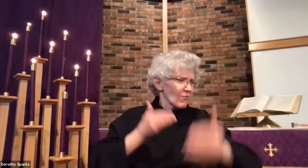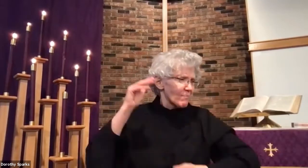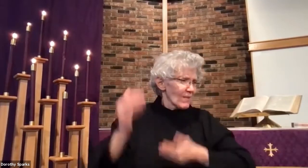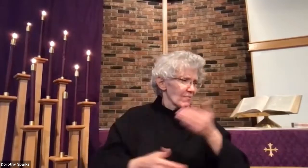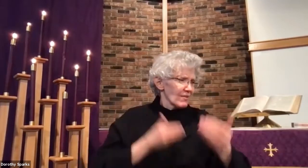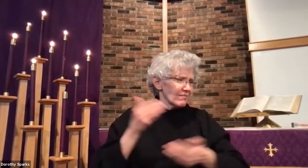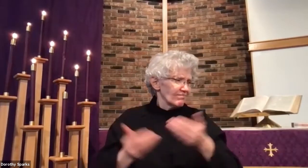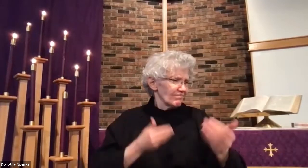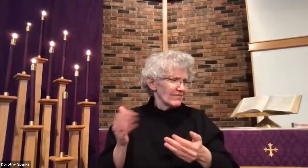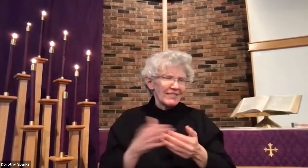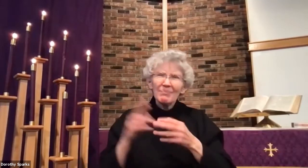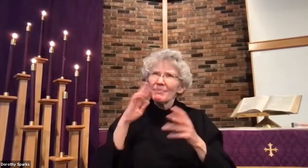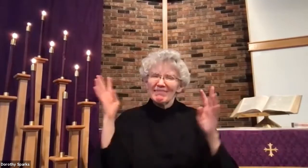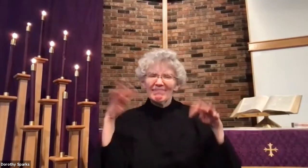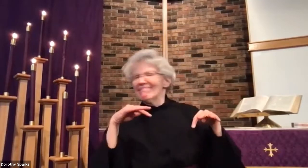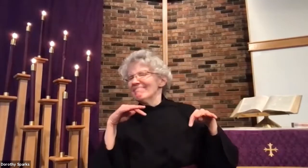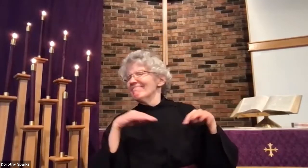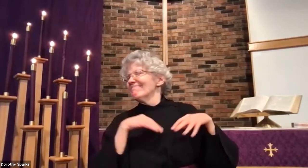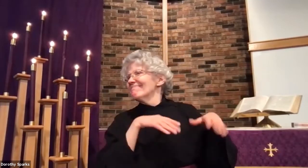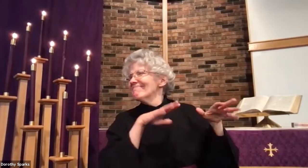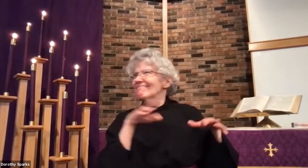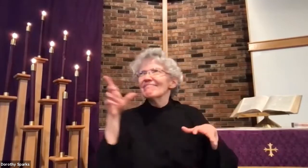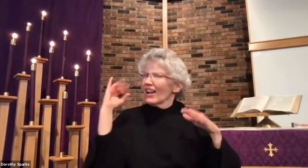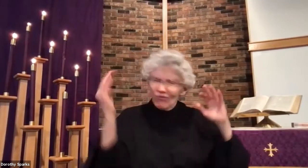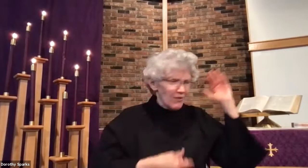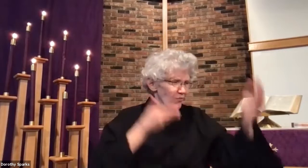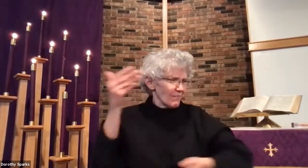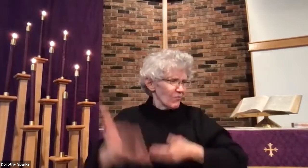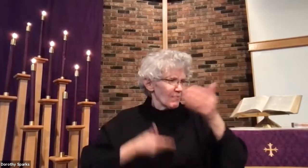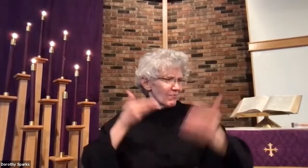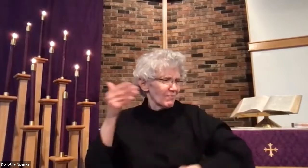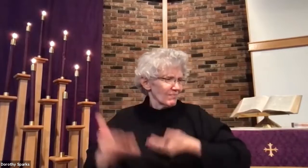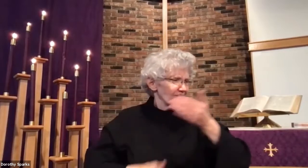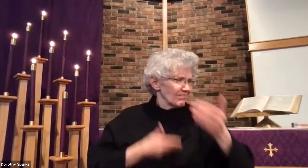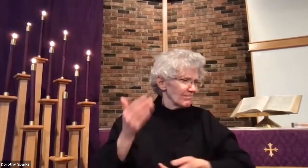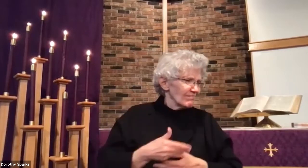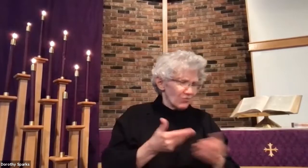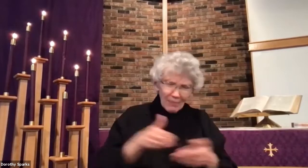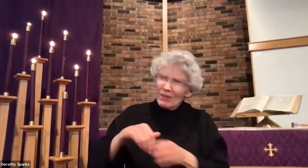You readily welcome undesirable people into your home.